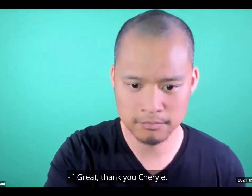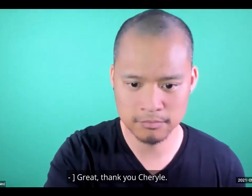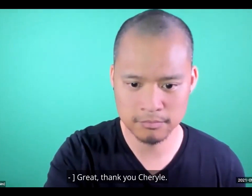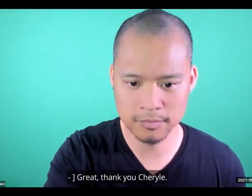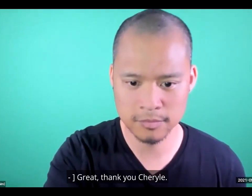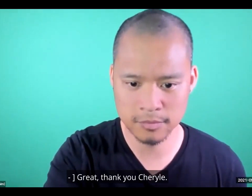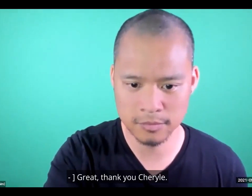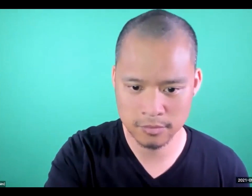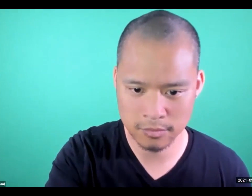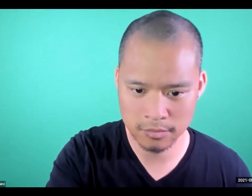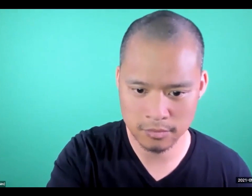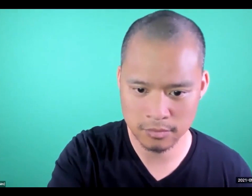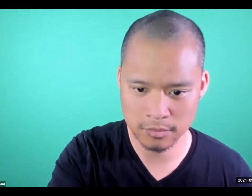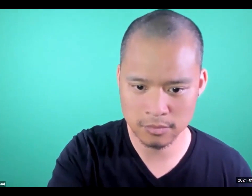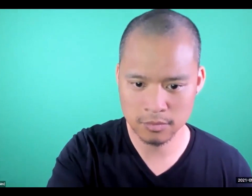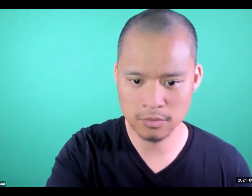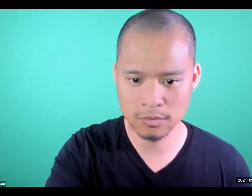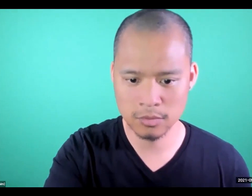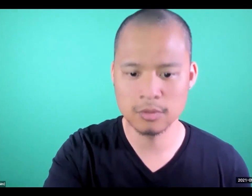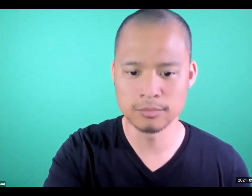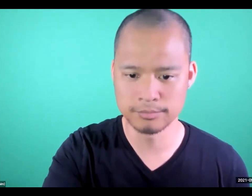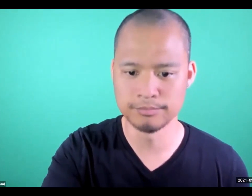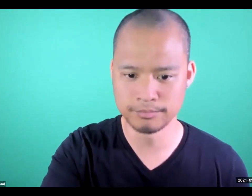Great, thank you, Cheryle.